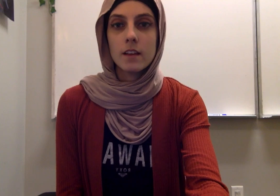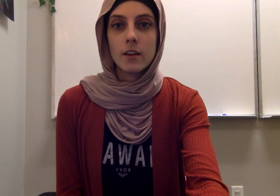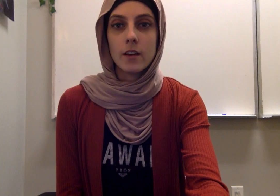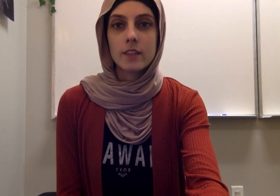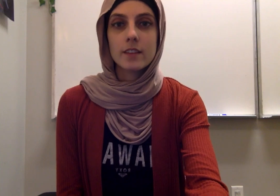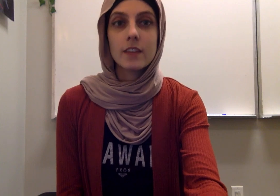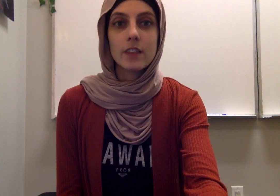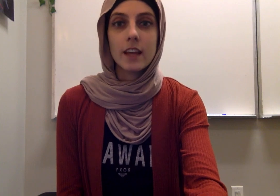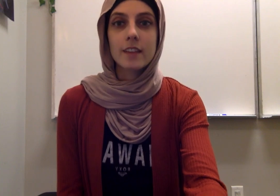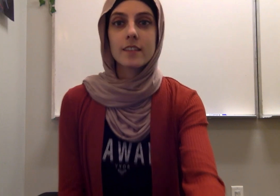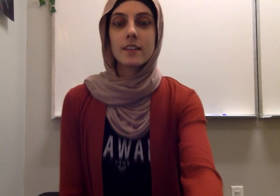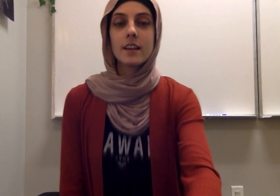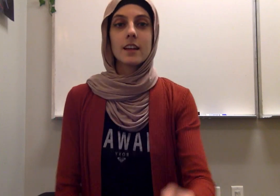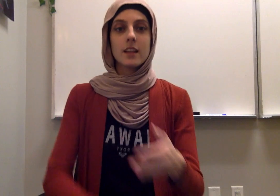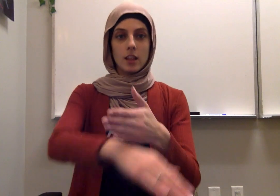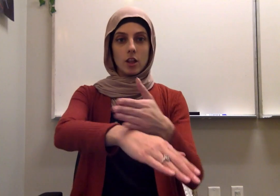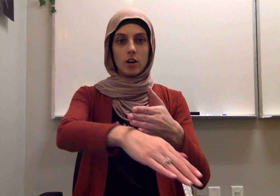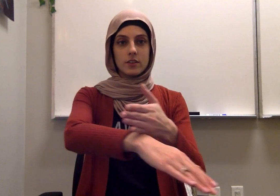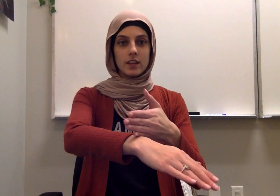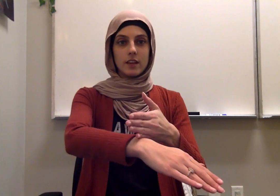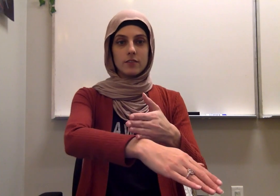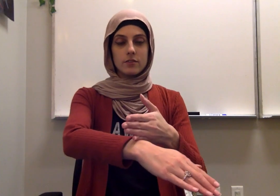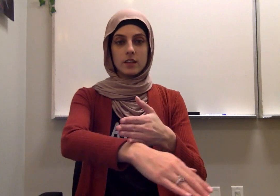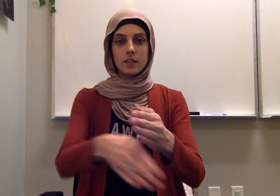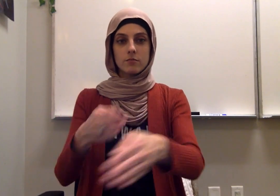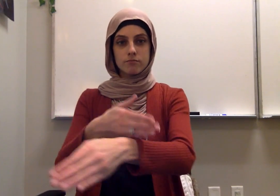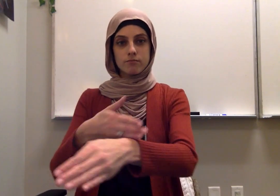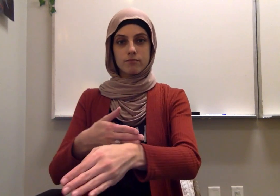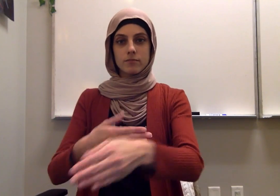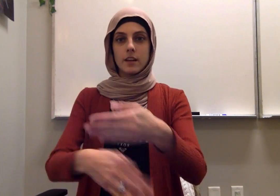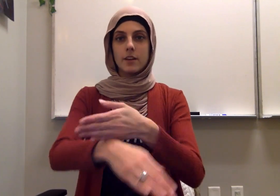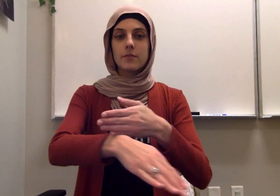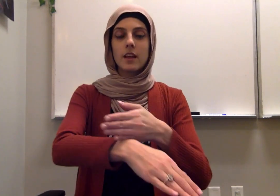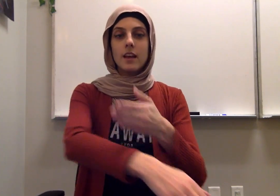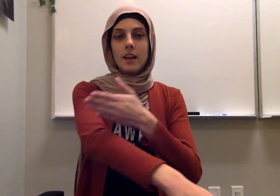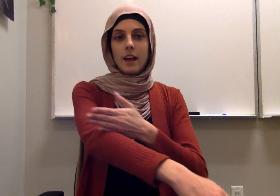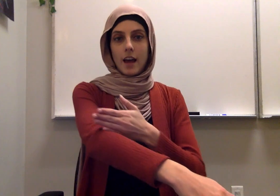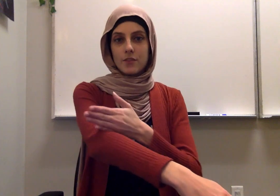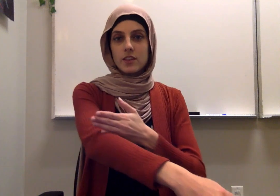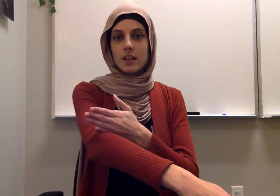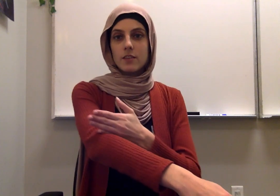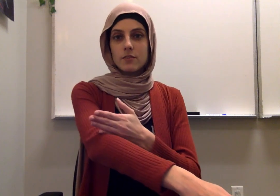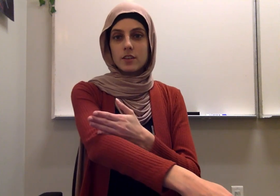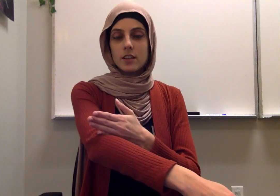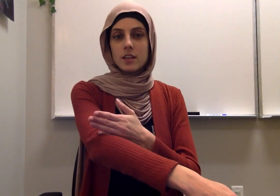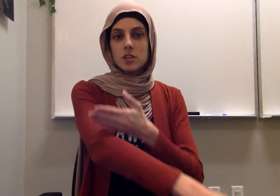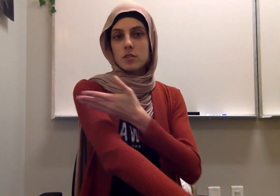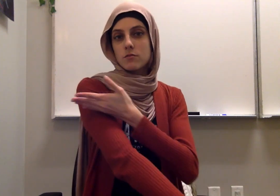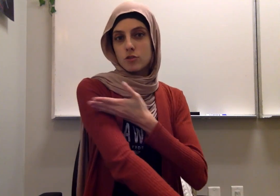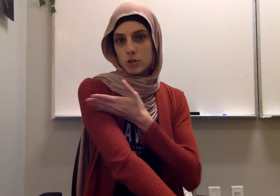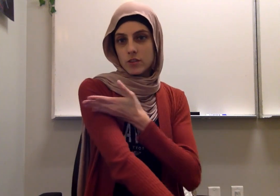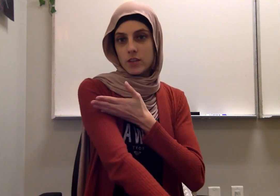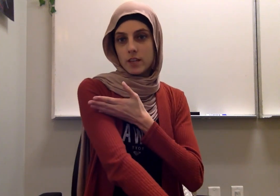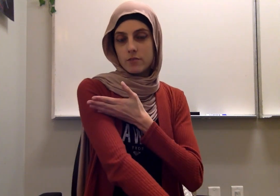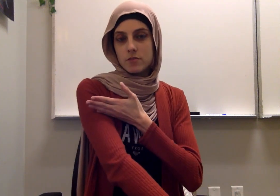Okay, sleeve lengths. Long sleeve, okay, half sleeve, short sleeve,